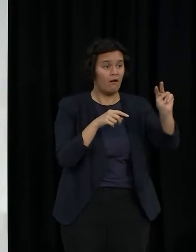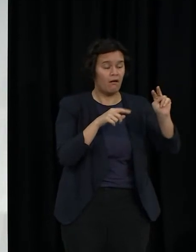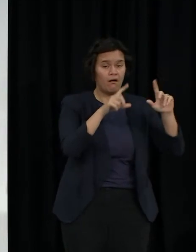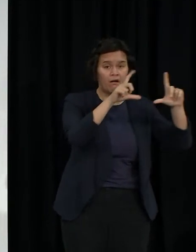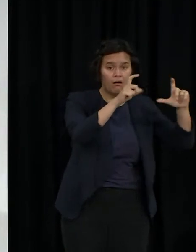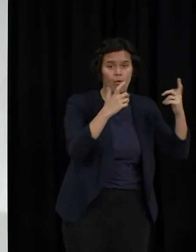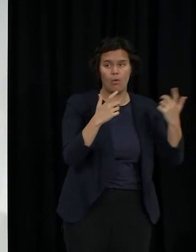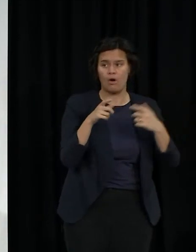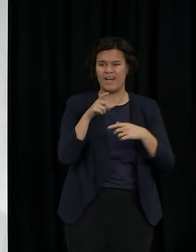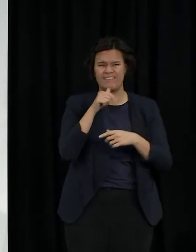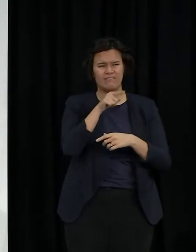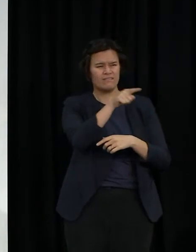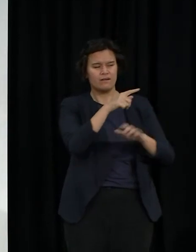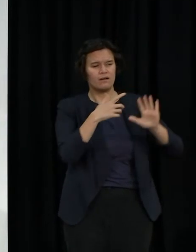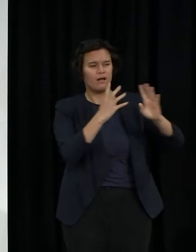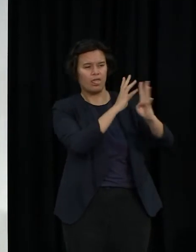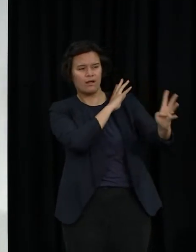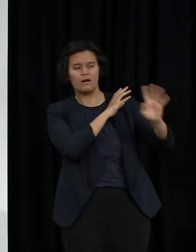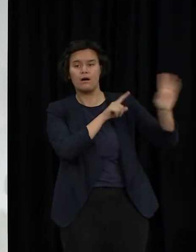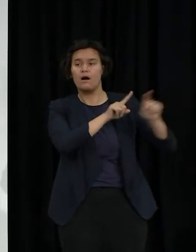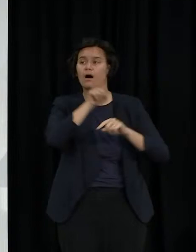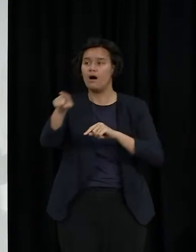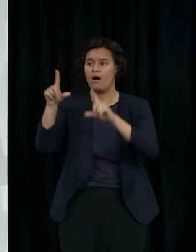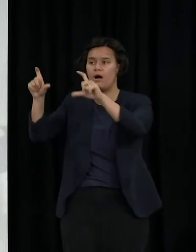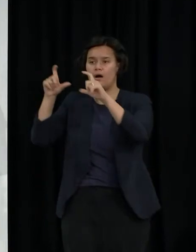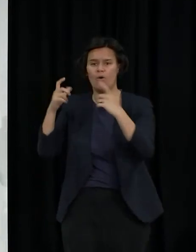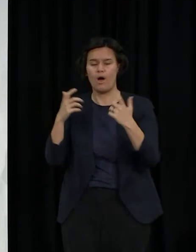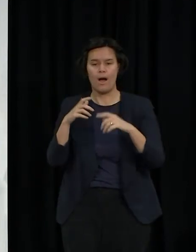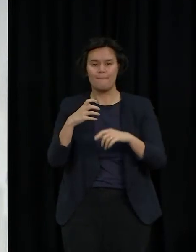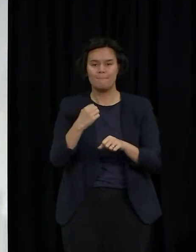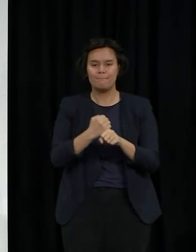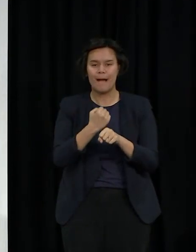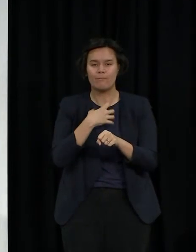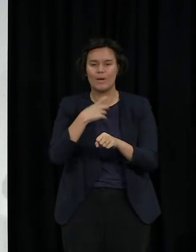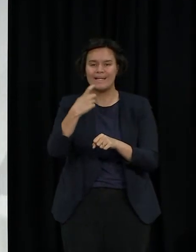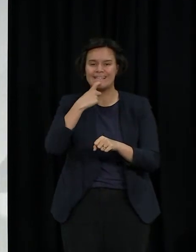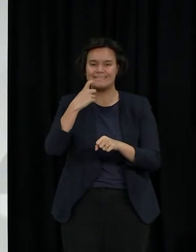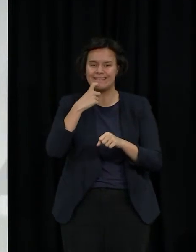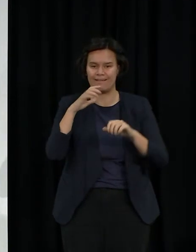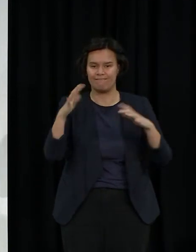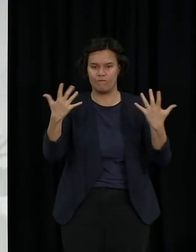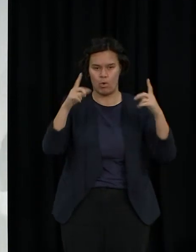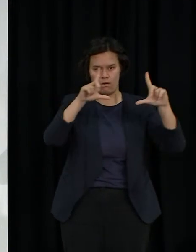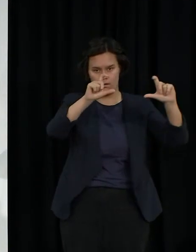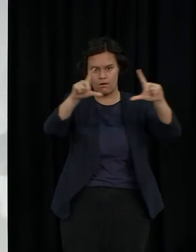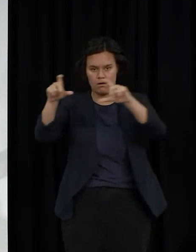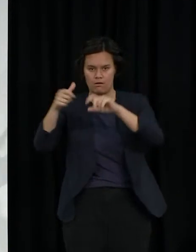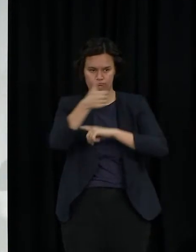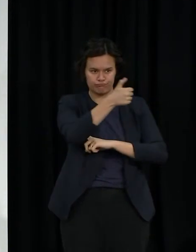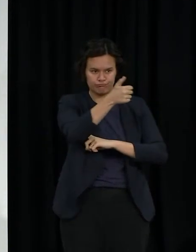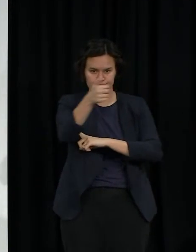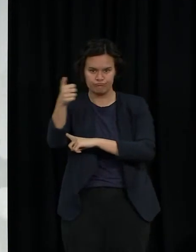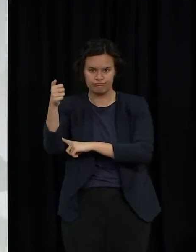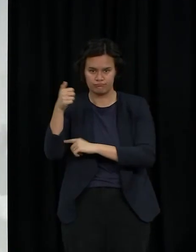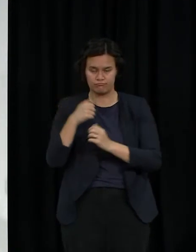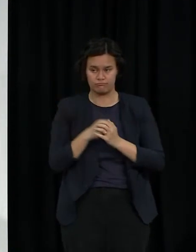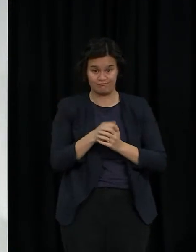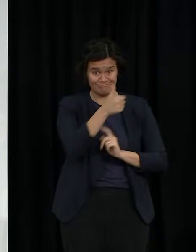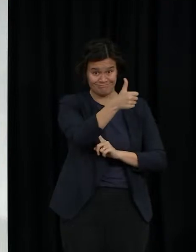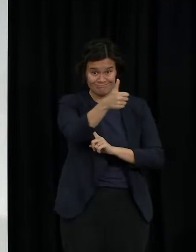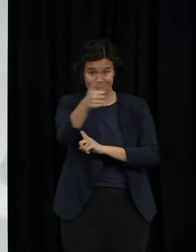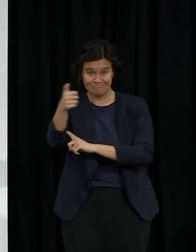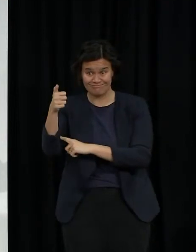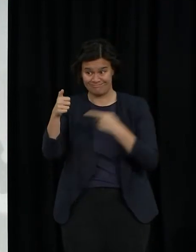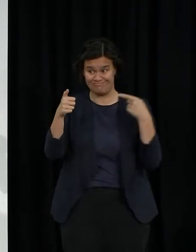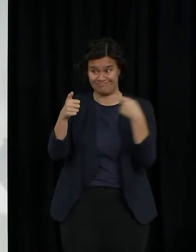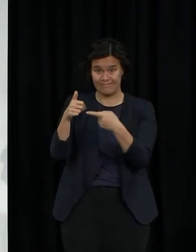easy and accessible as possible. Scanning is one of the best ways to speed up contact tracing and ensure it is as much